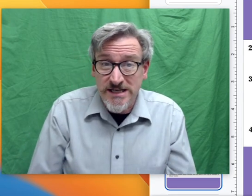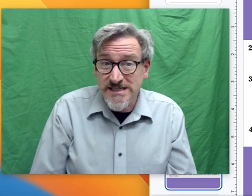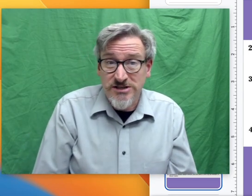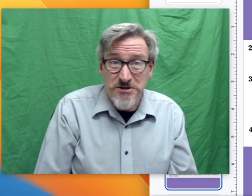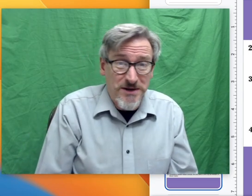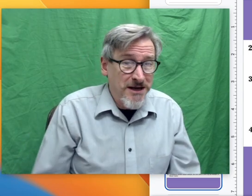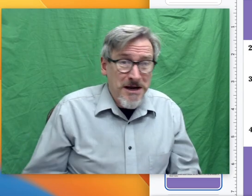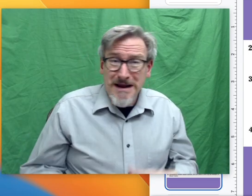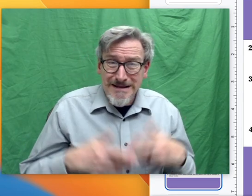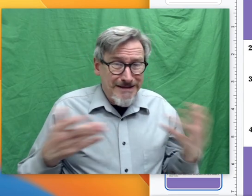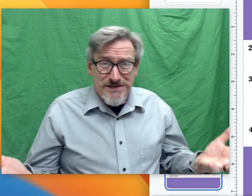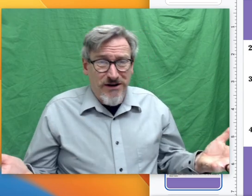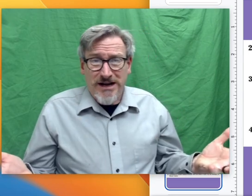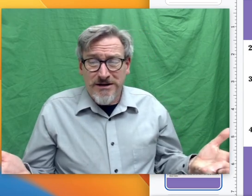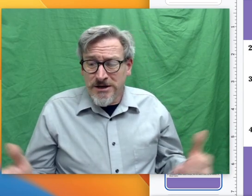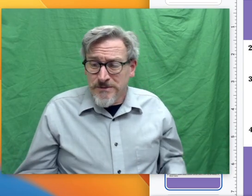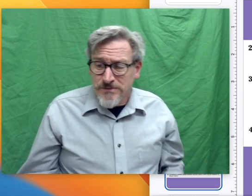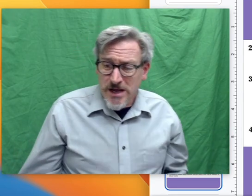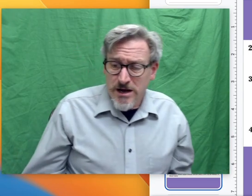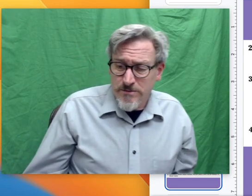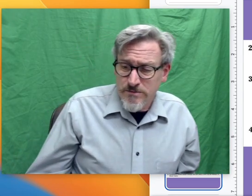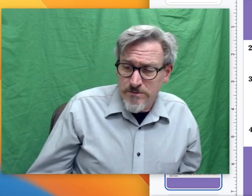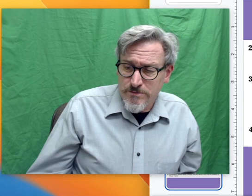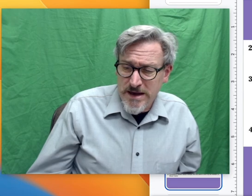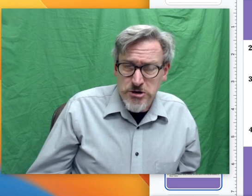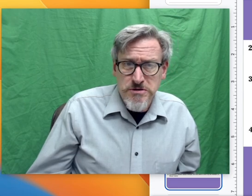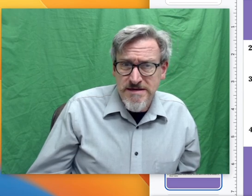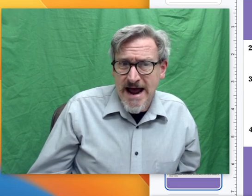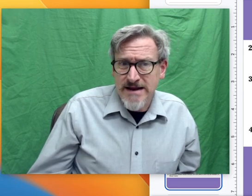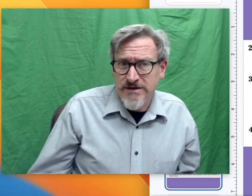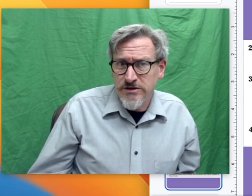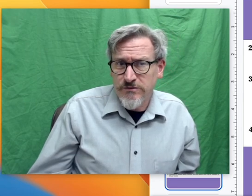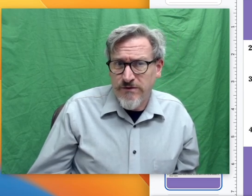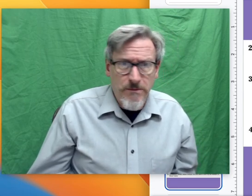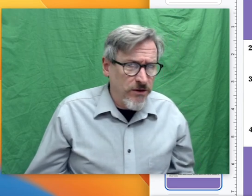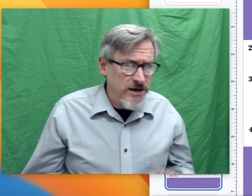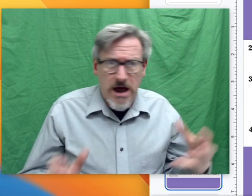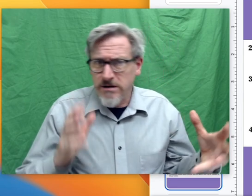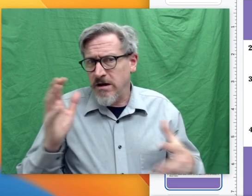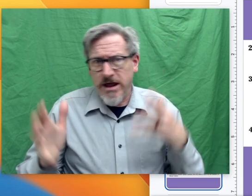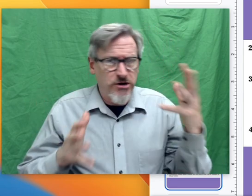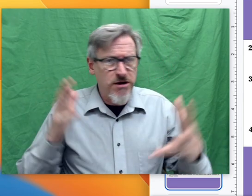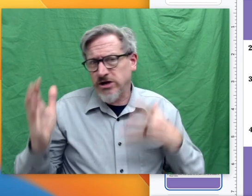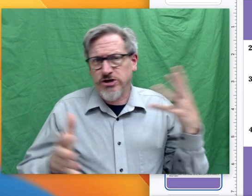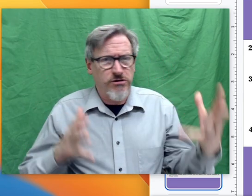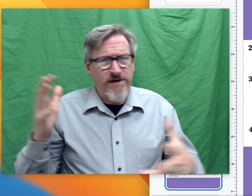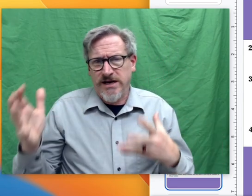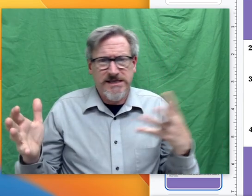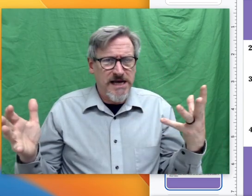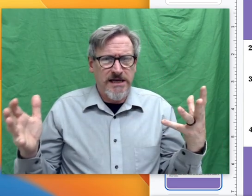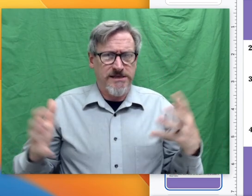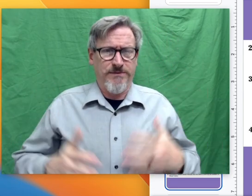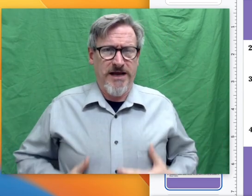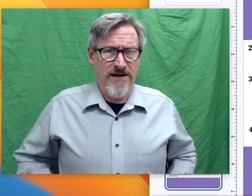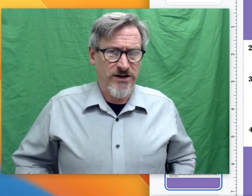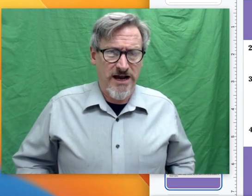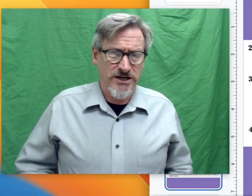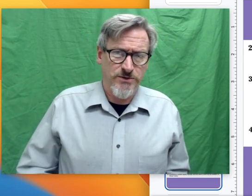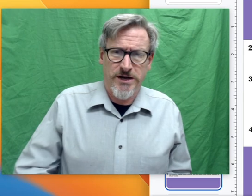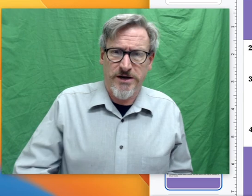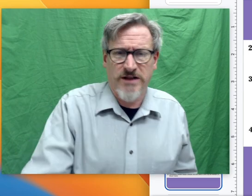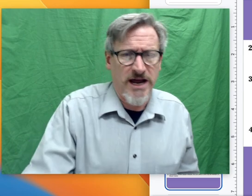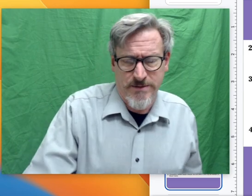list is going to be, that's fine. Better that than you fumble and you're not sure of how to sign something, have to